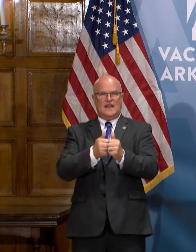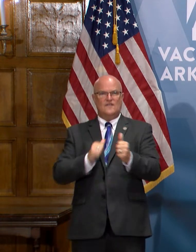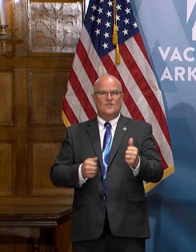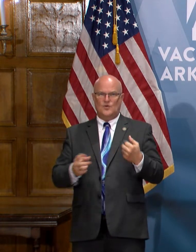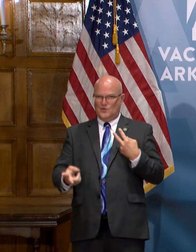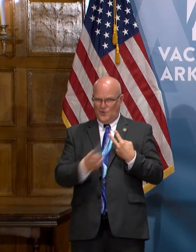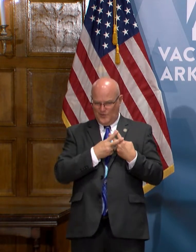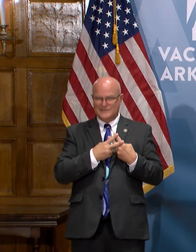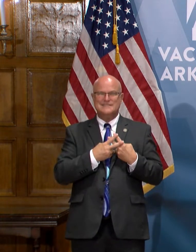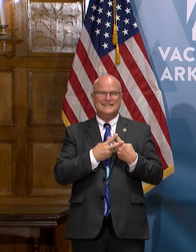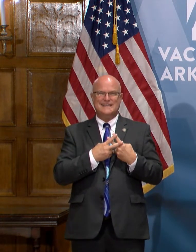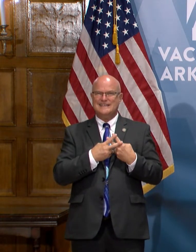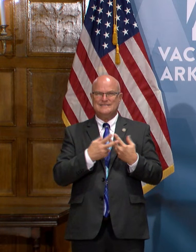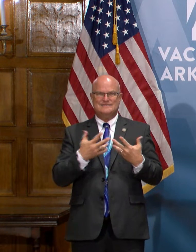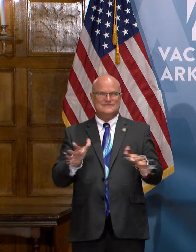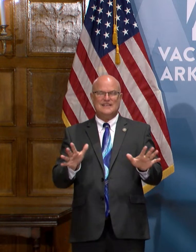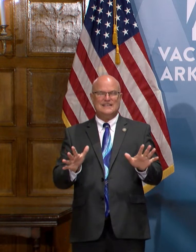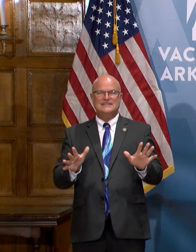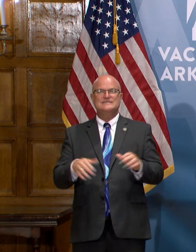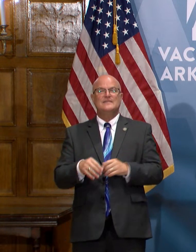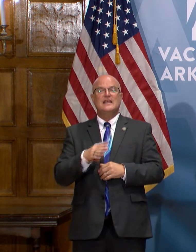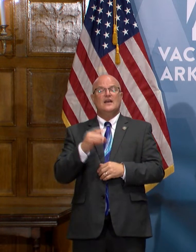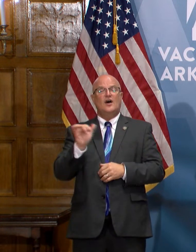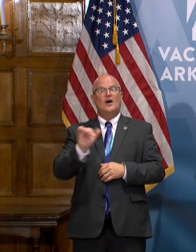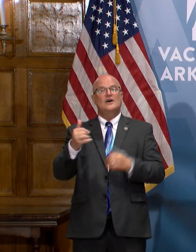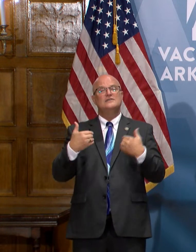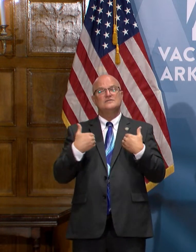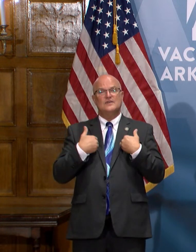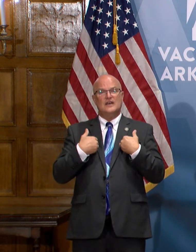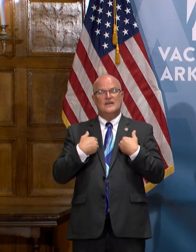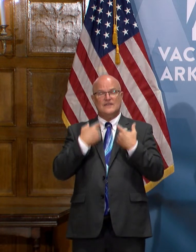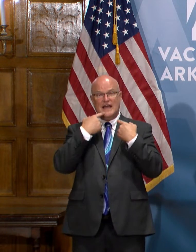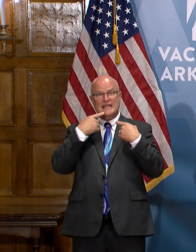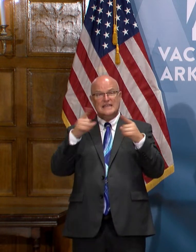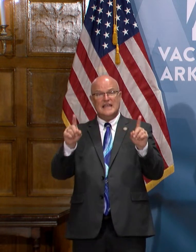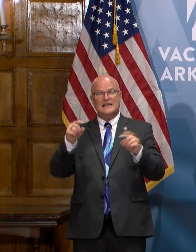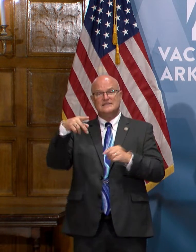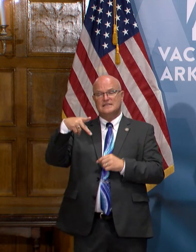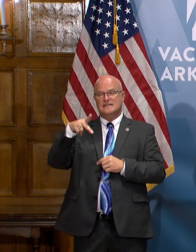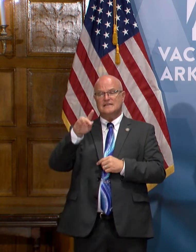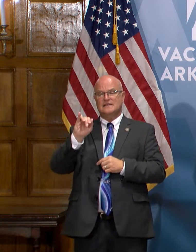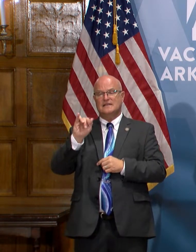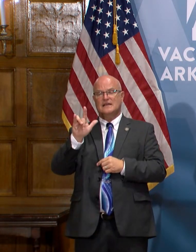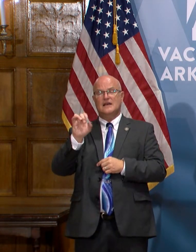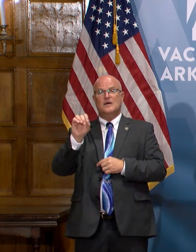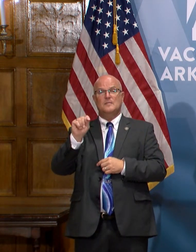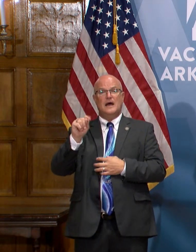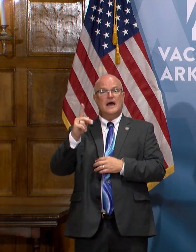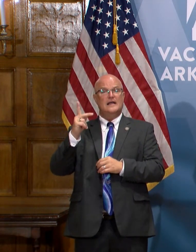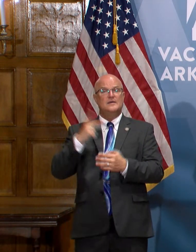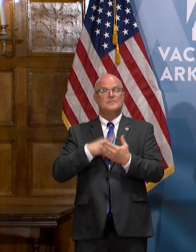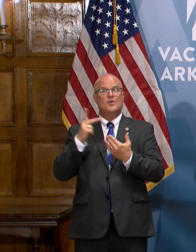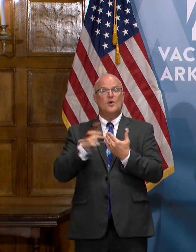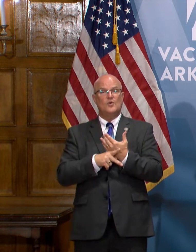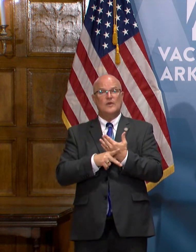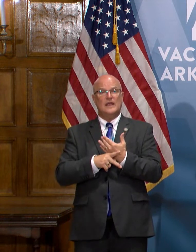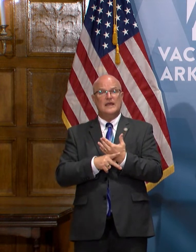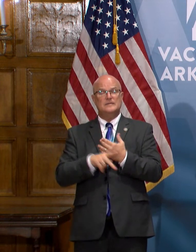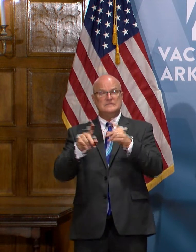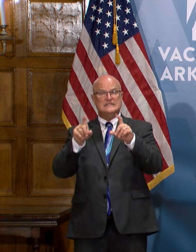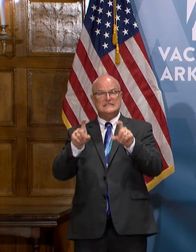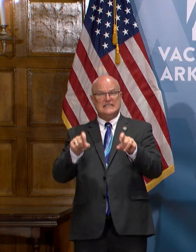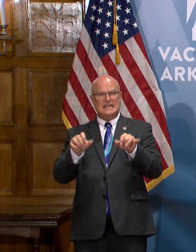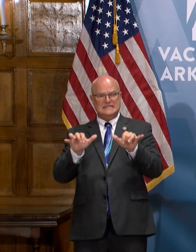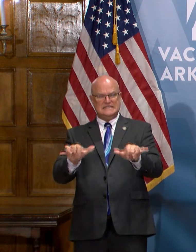avoid quarantines. We also have, as I announced, a pilot program, Test to Stay,